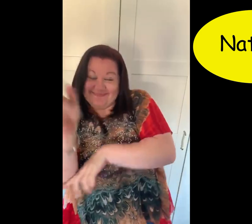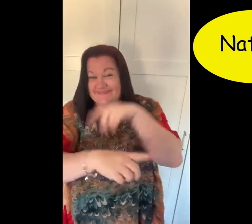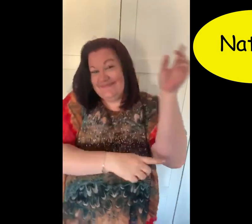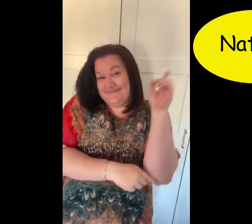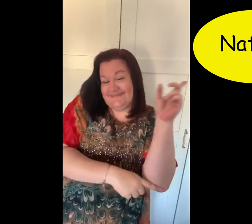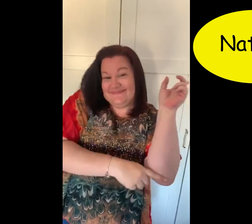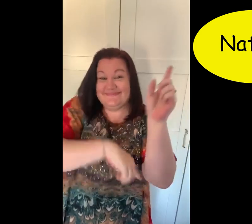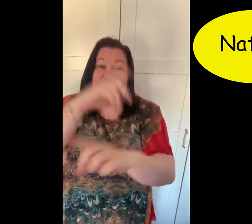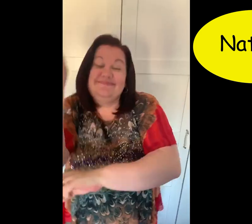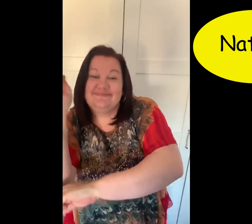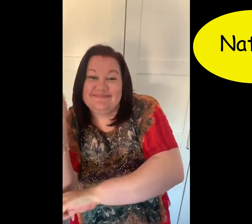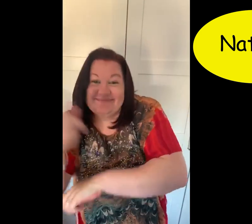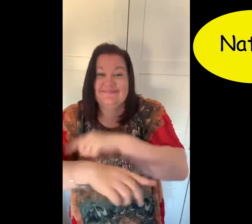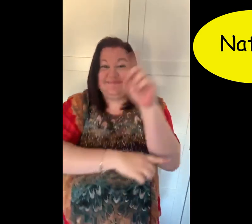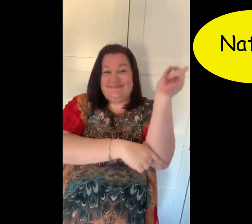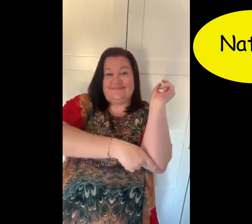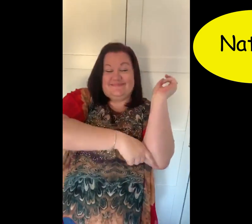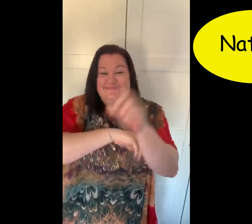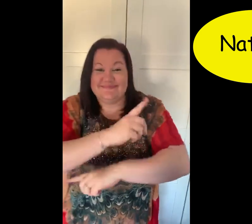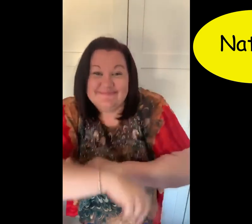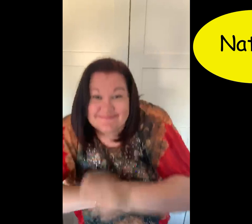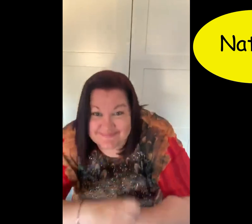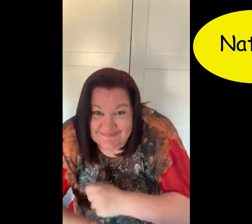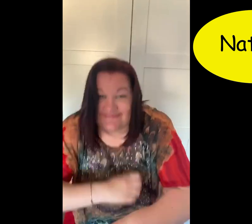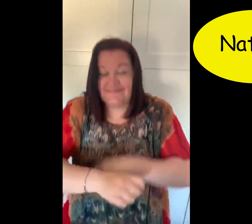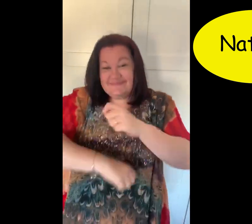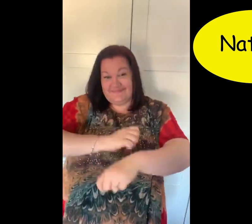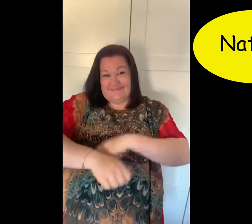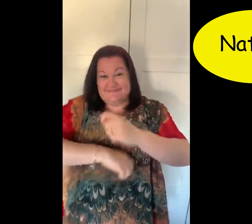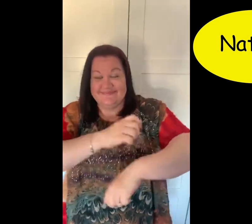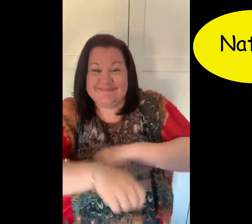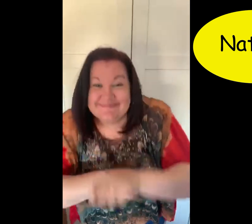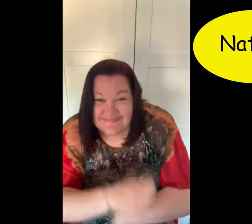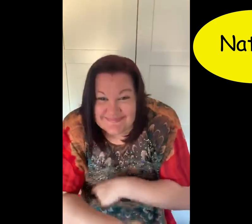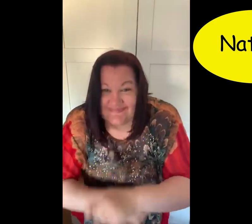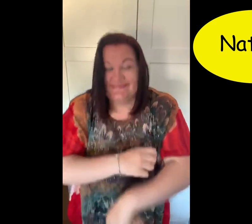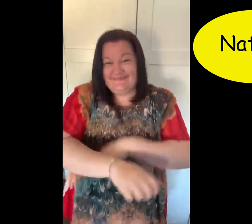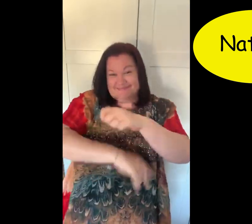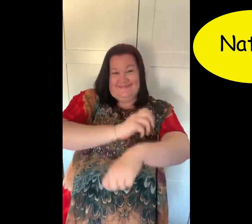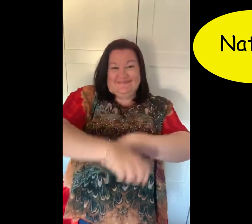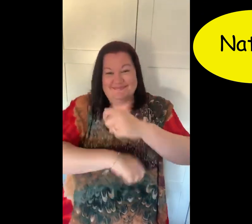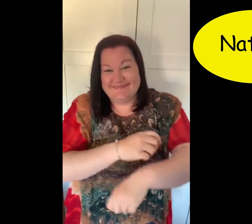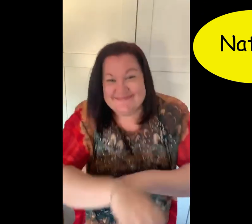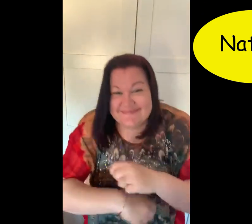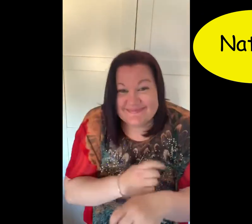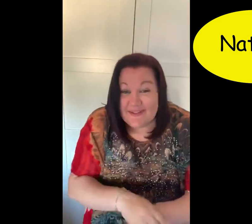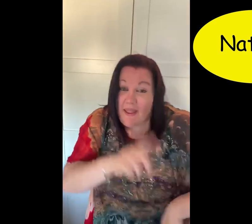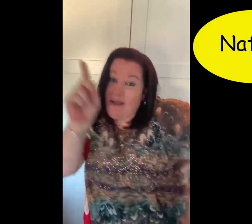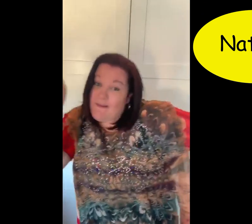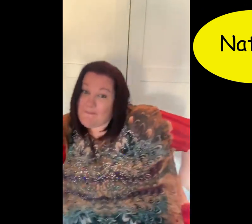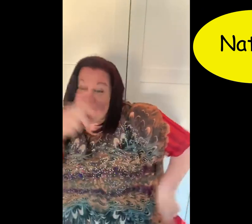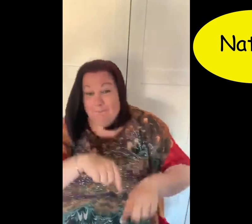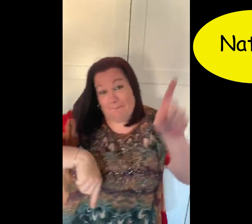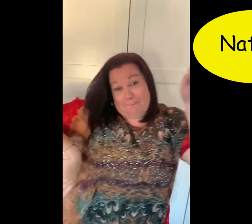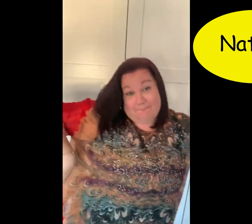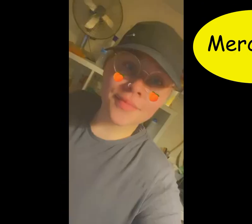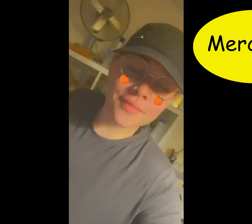feel like happiness is the truth Because I'm happy Clap along if you know what happiness